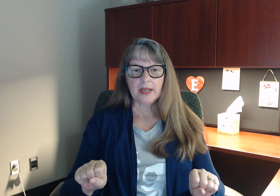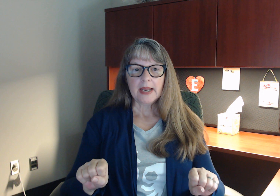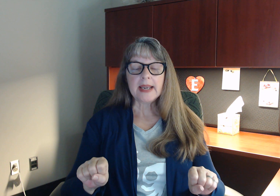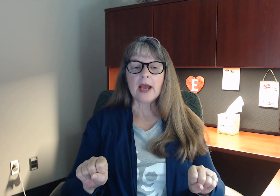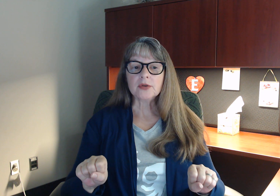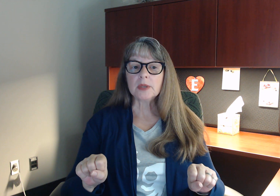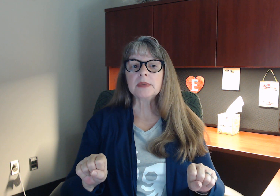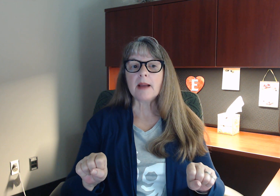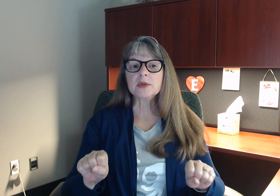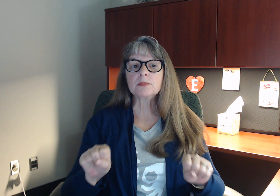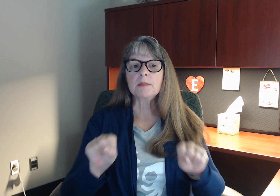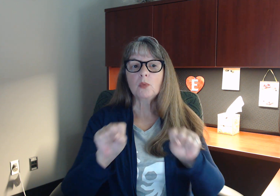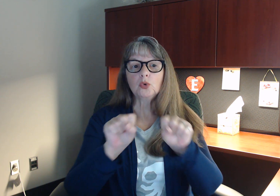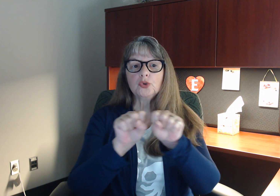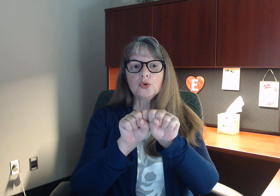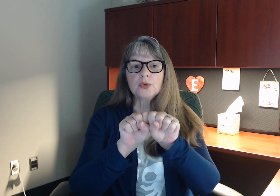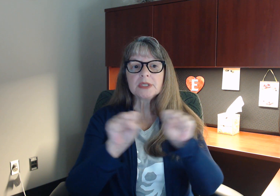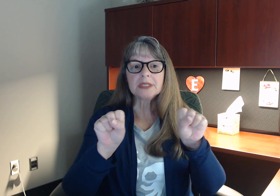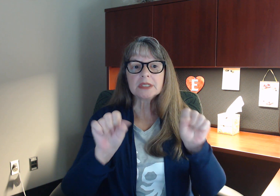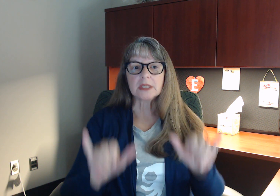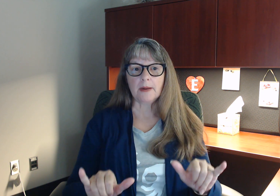Now, sometimes people will do system.